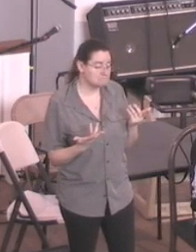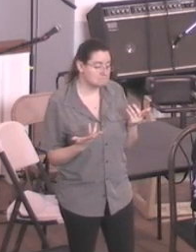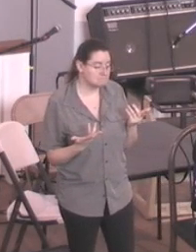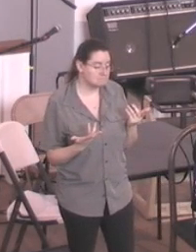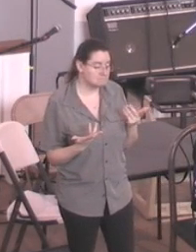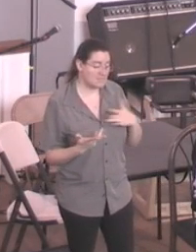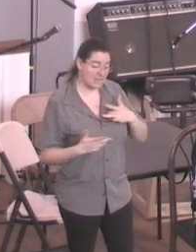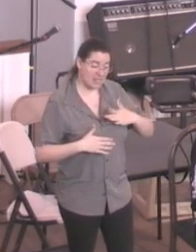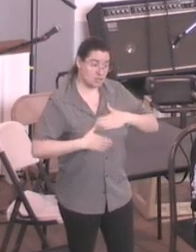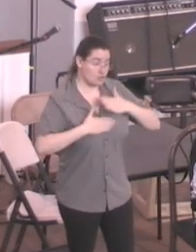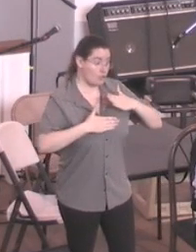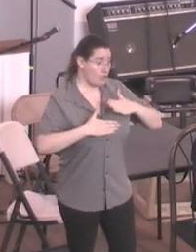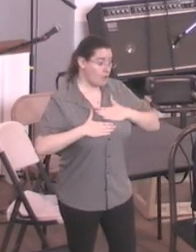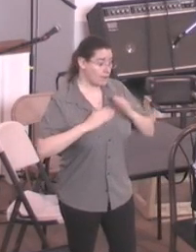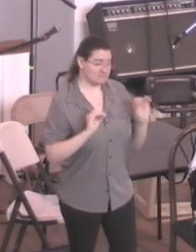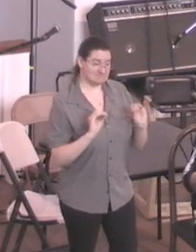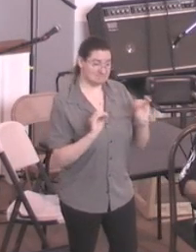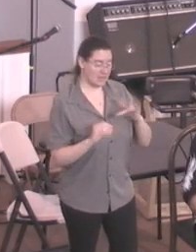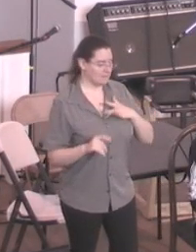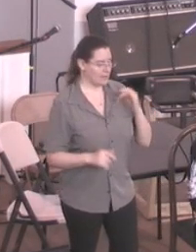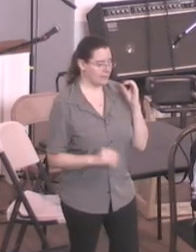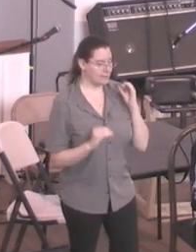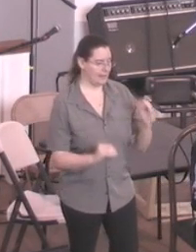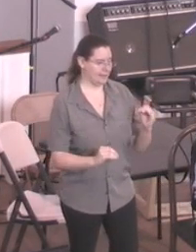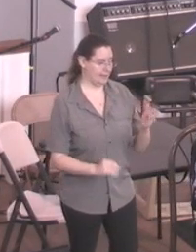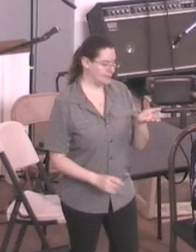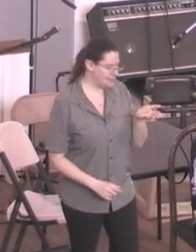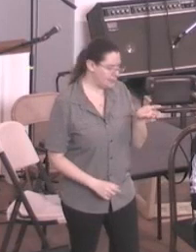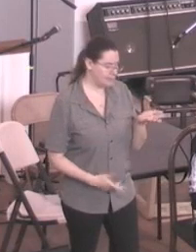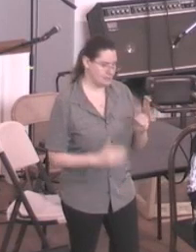no joy, basically no nothing.